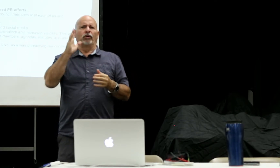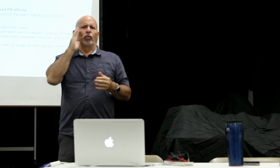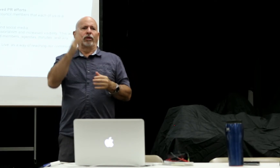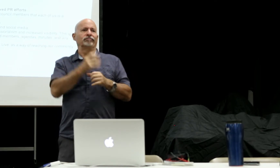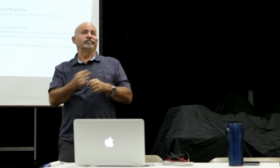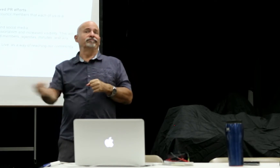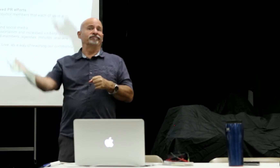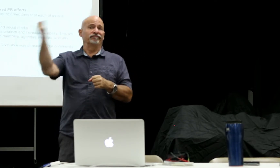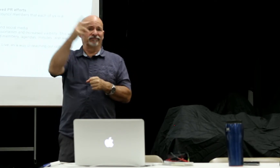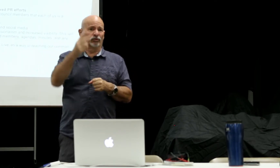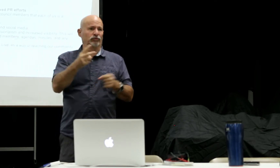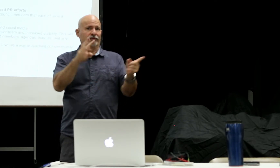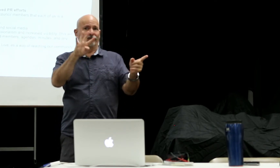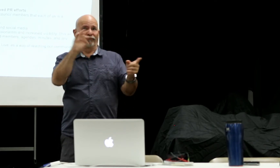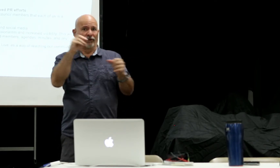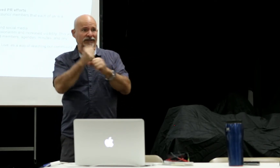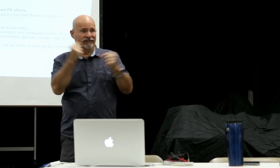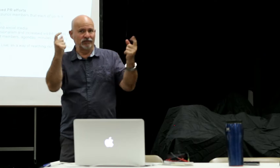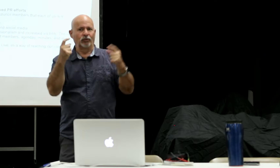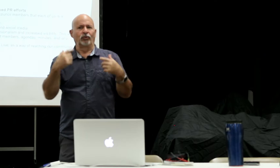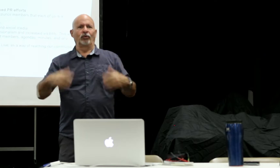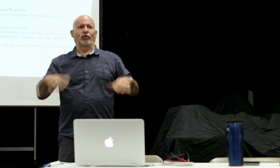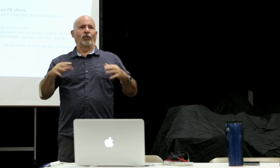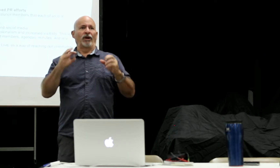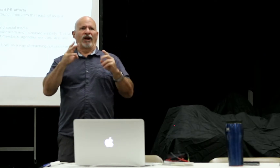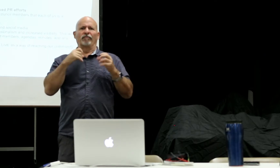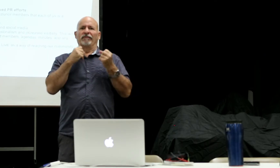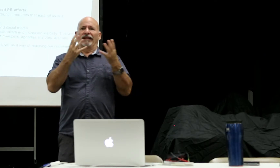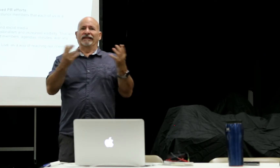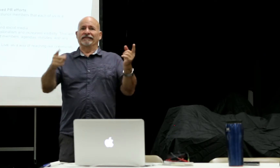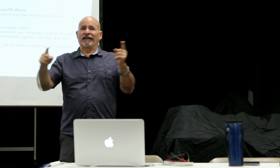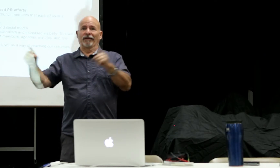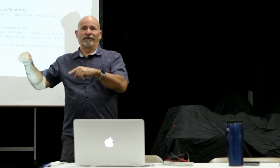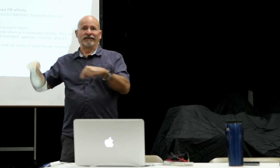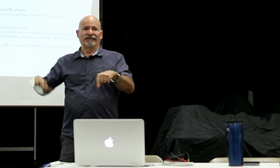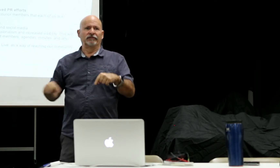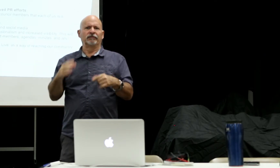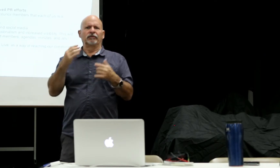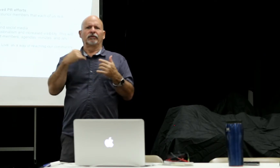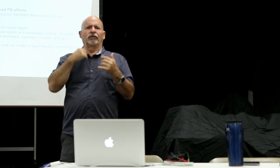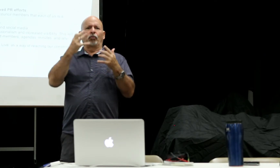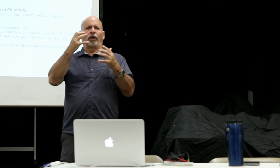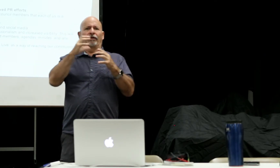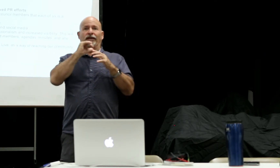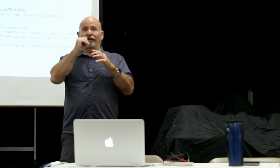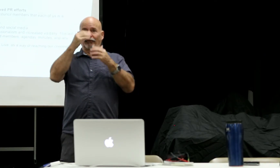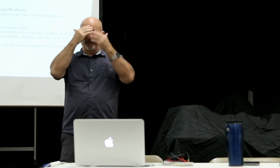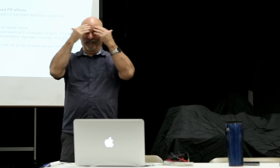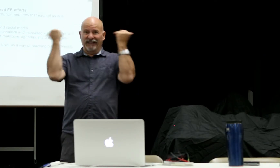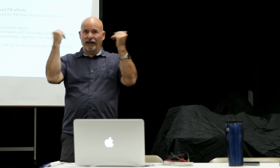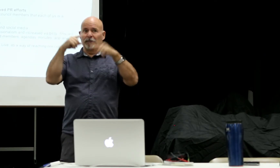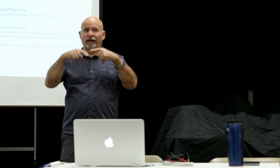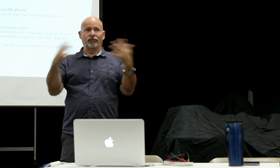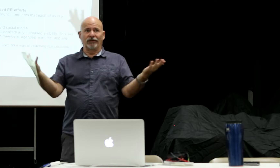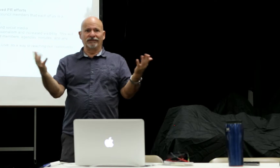BDF. Next year, when we have our 40th anniversary of DHC, I want you